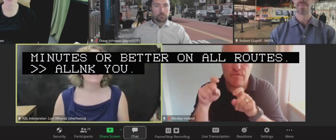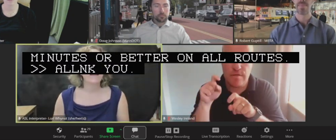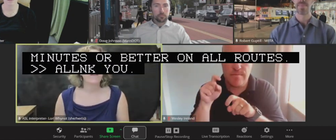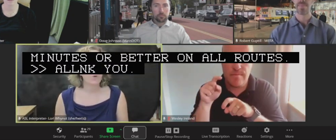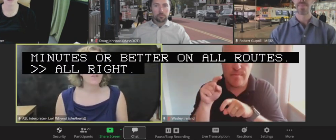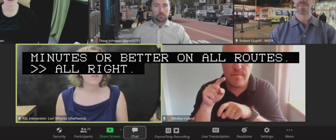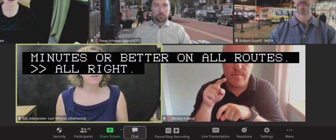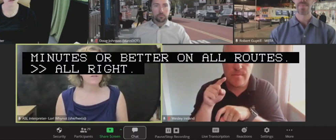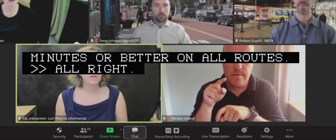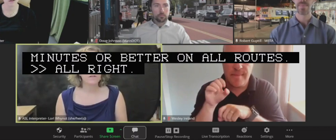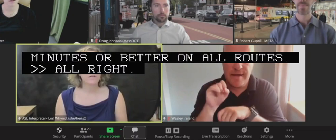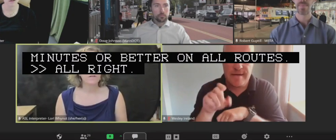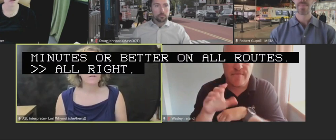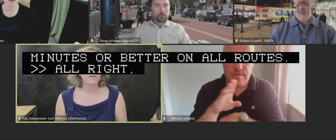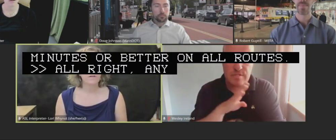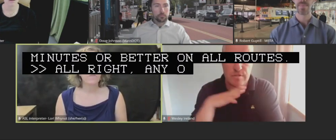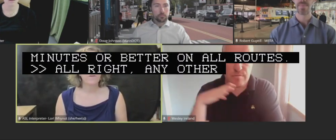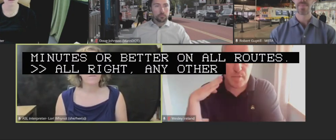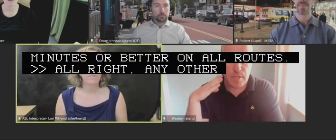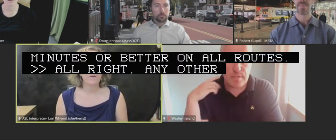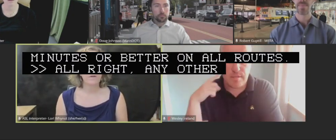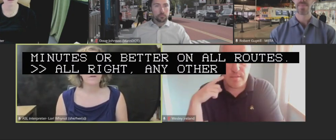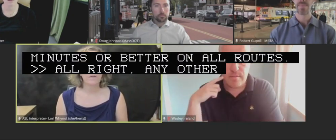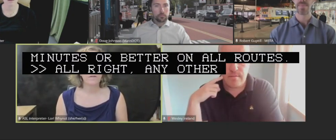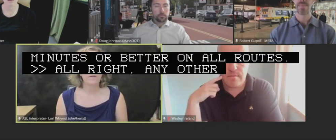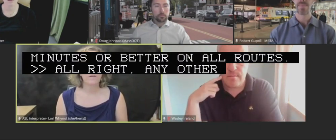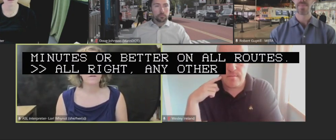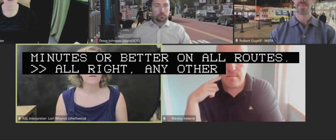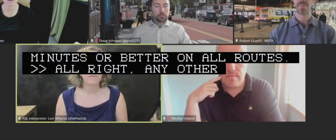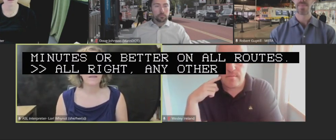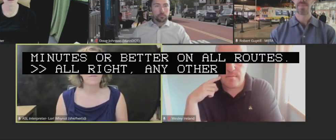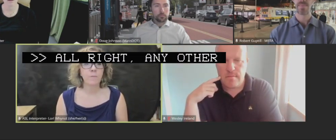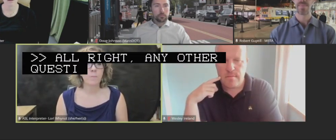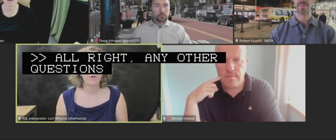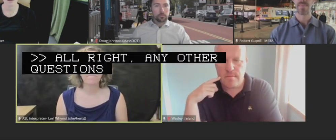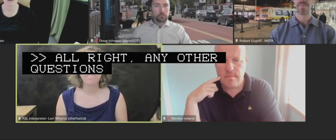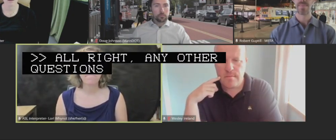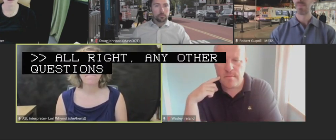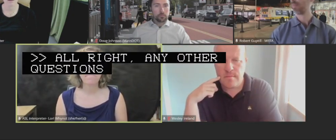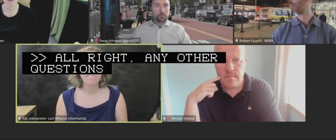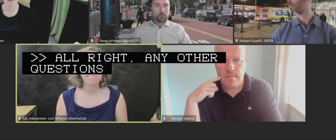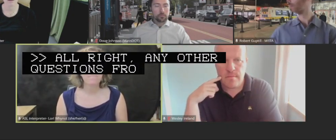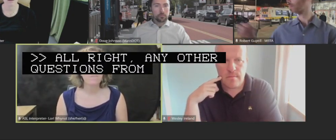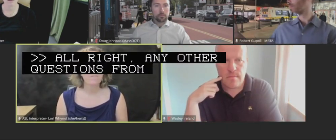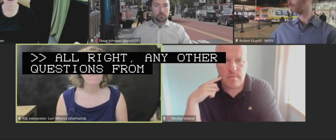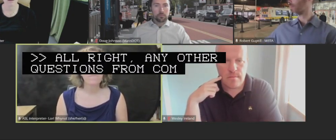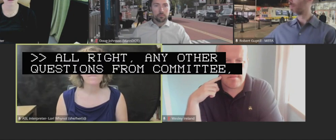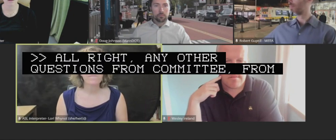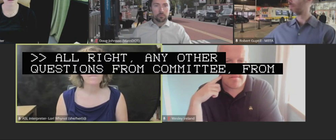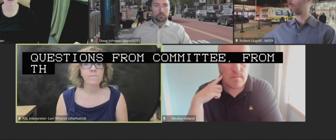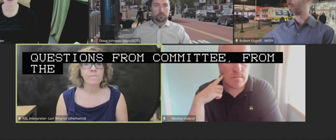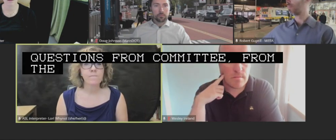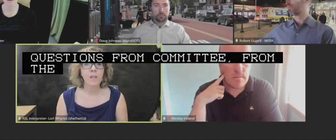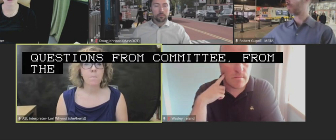Okay, any other questions from the committee, from the board?